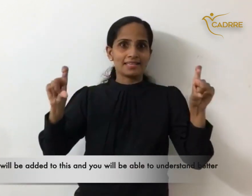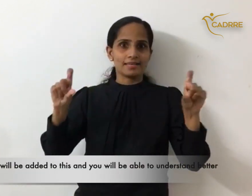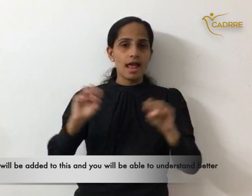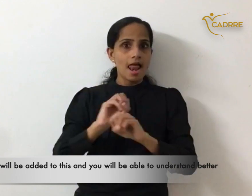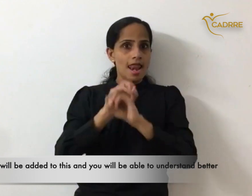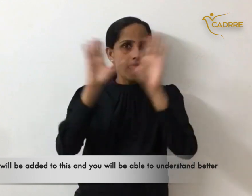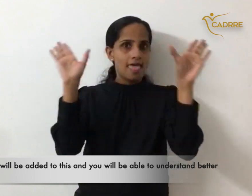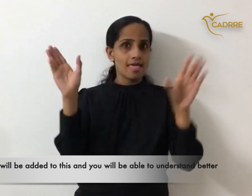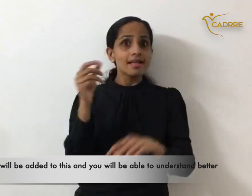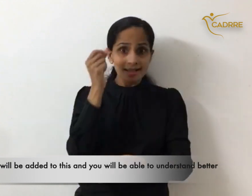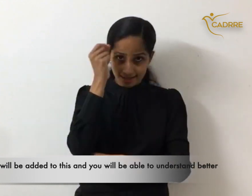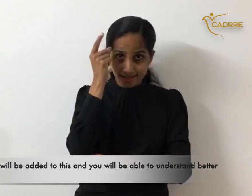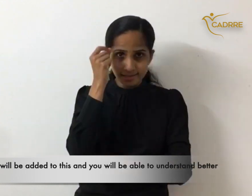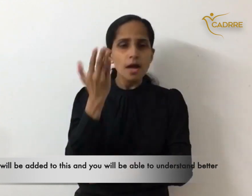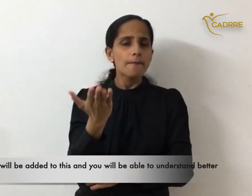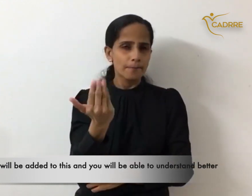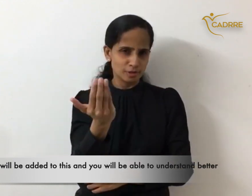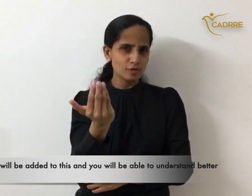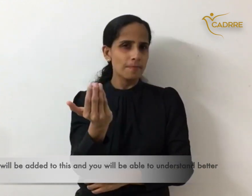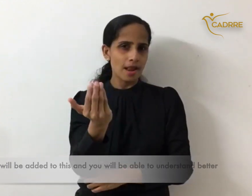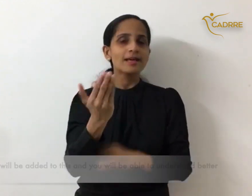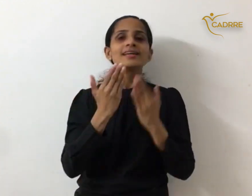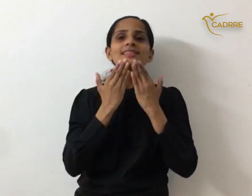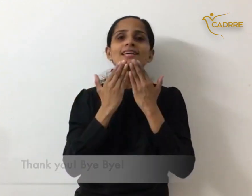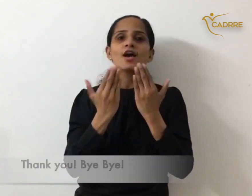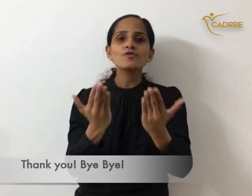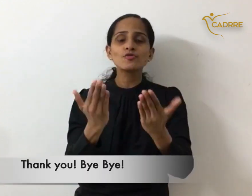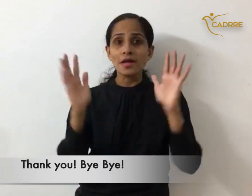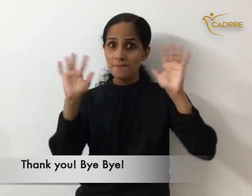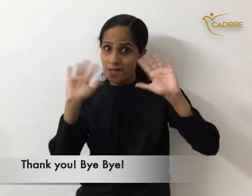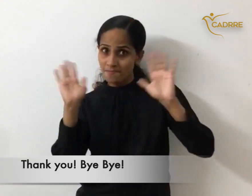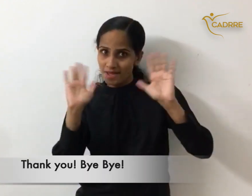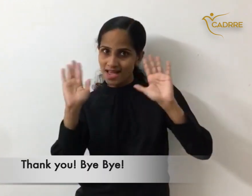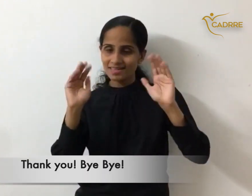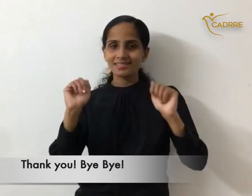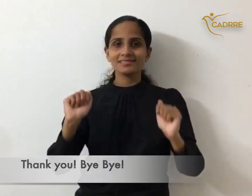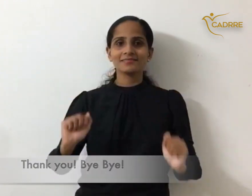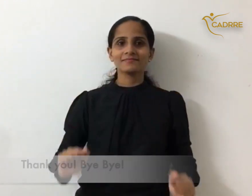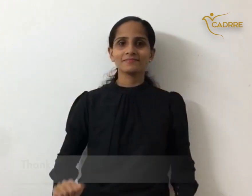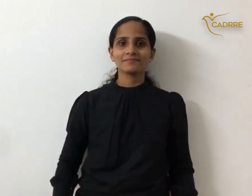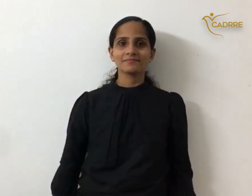added to this and you'll be able to understand better. Thank you. Bye-bye.